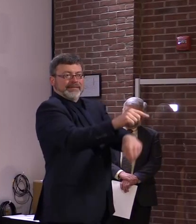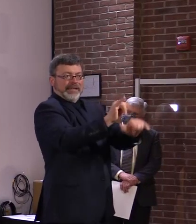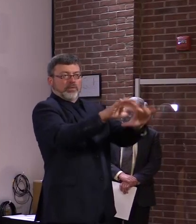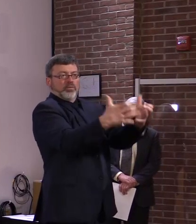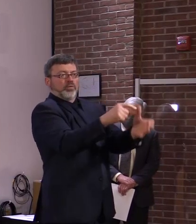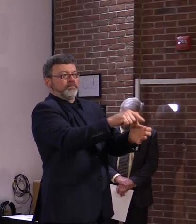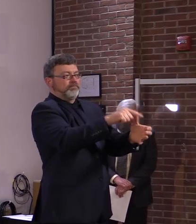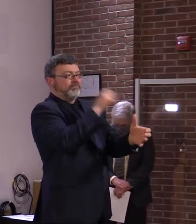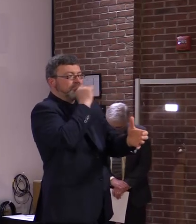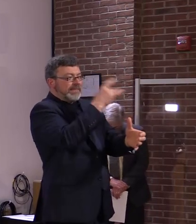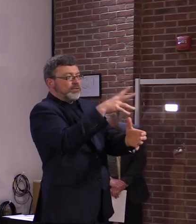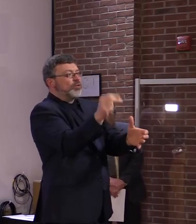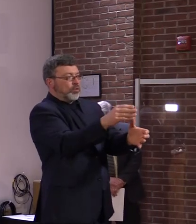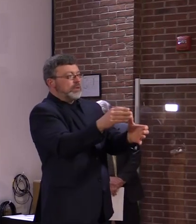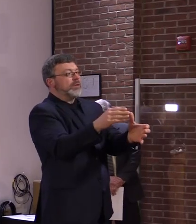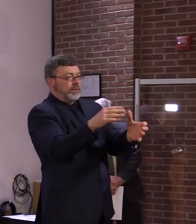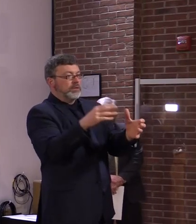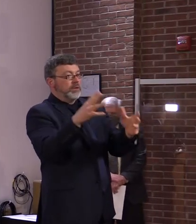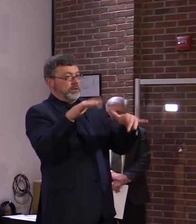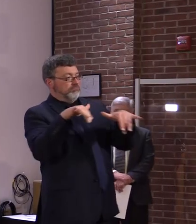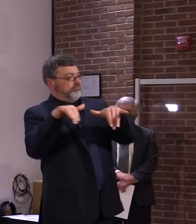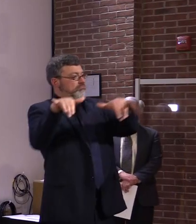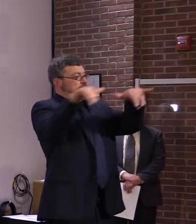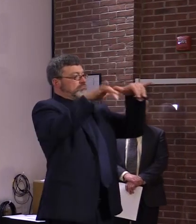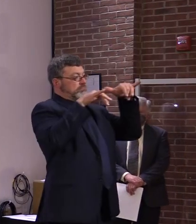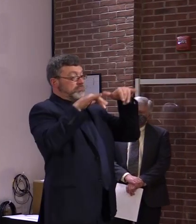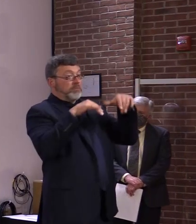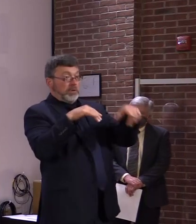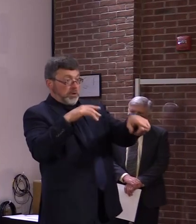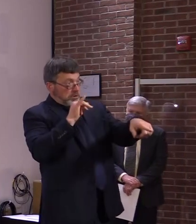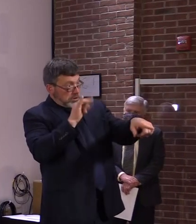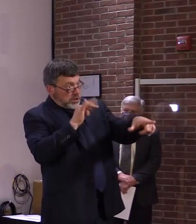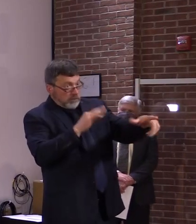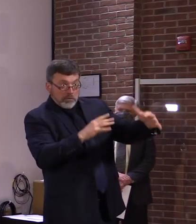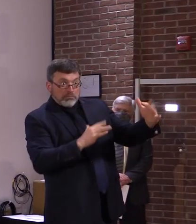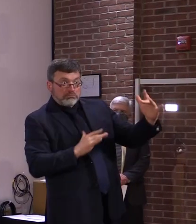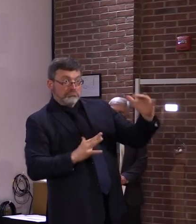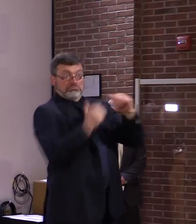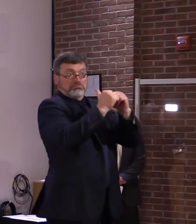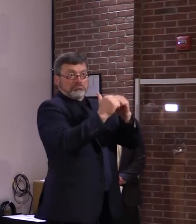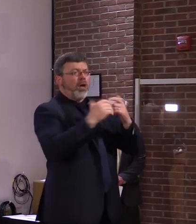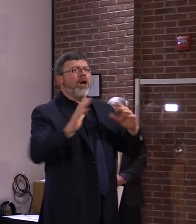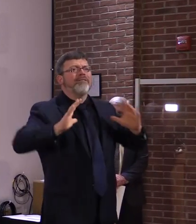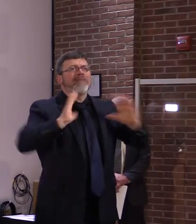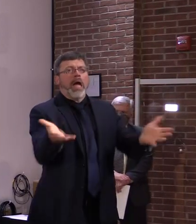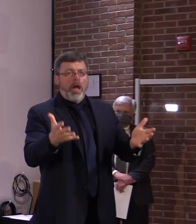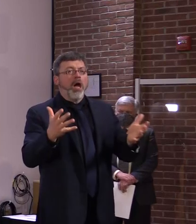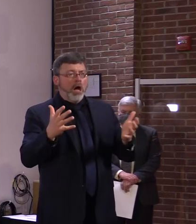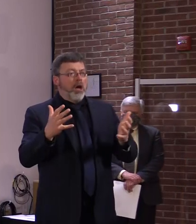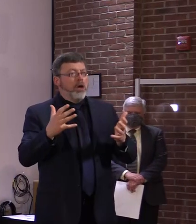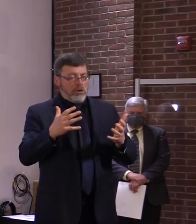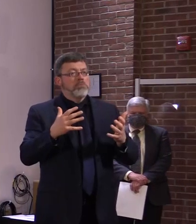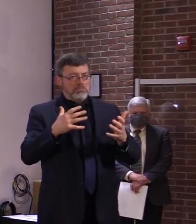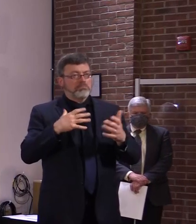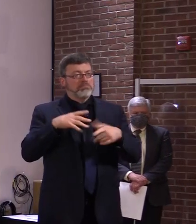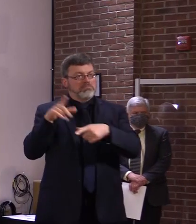vaccination rate increases, is a higher likelihood that we could get there before the 4th of July.